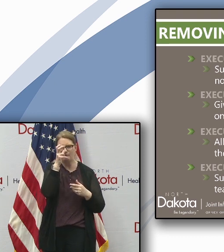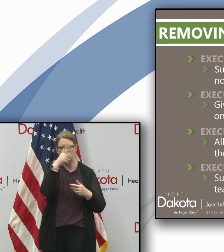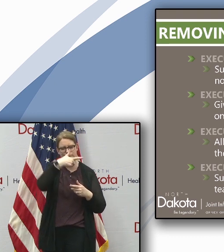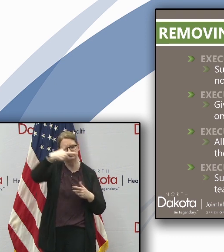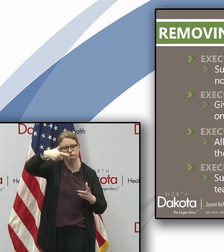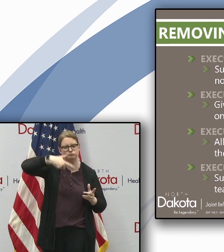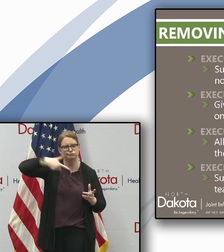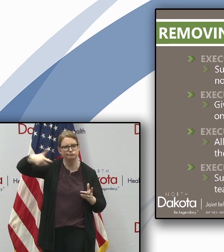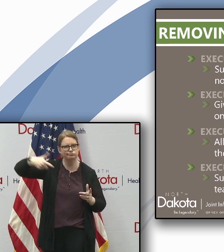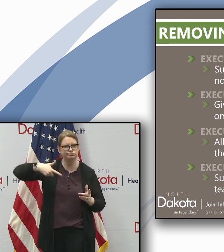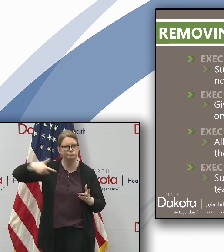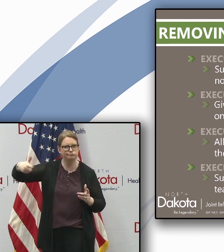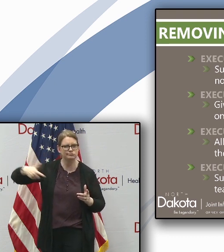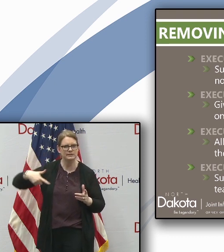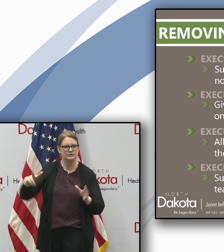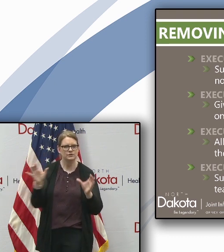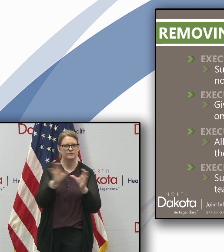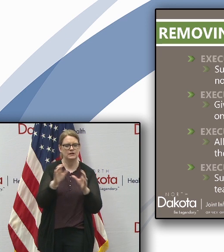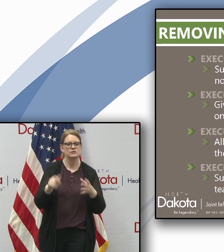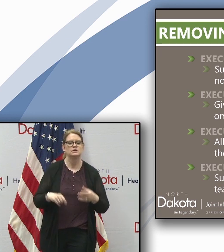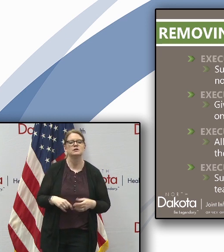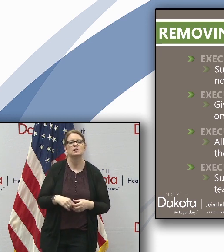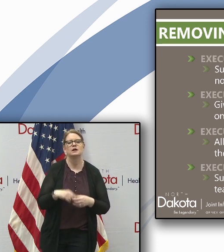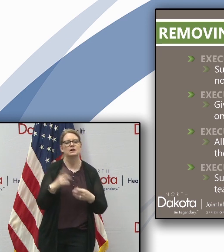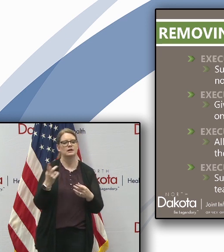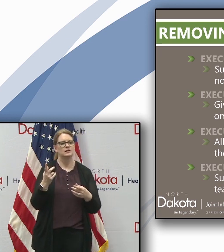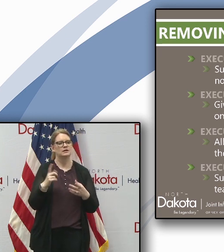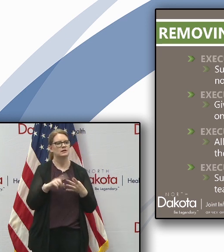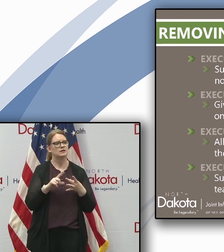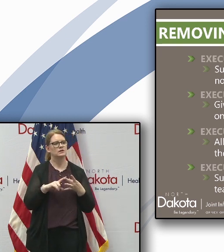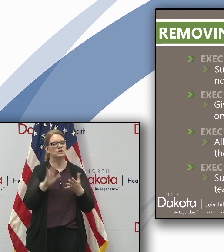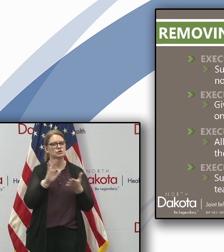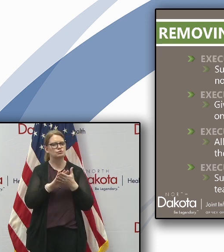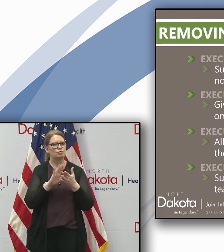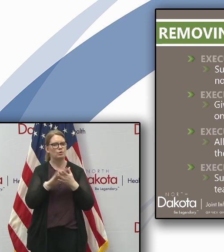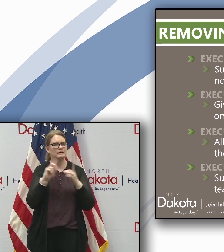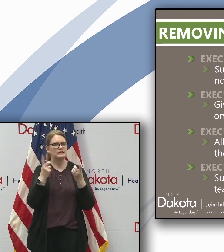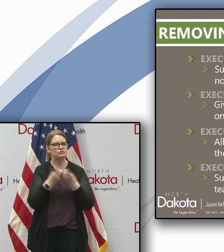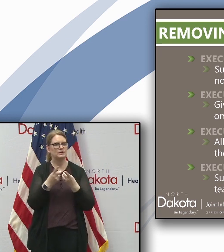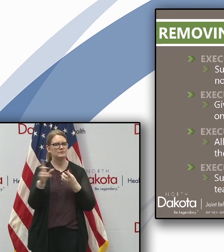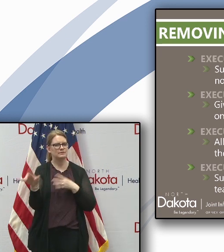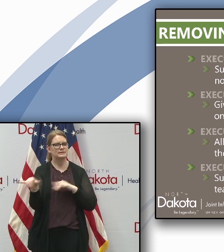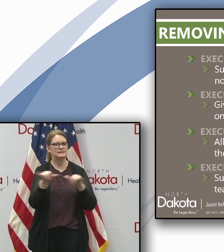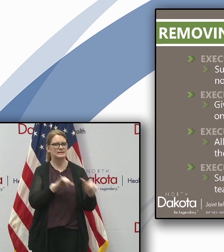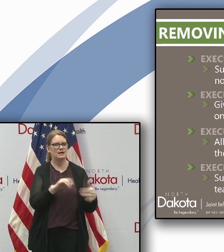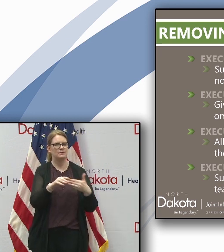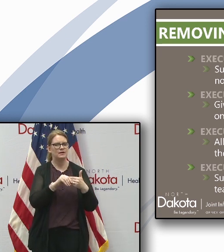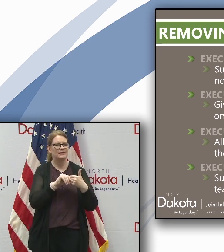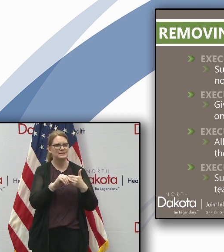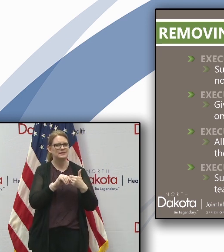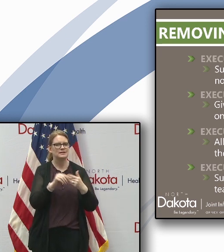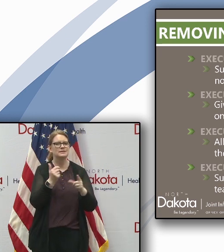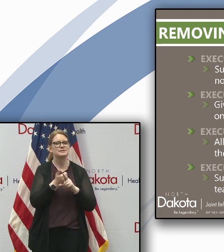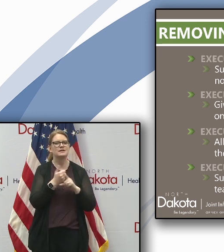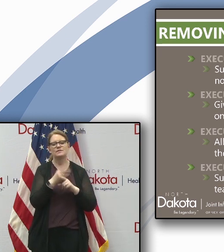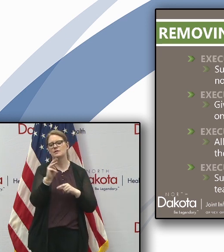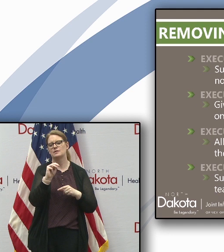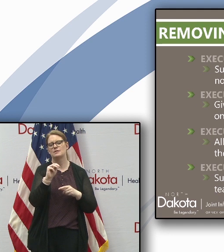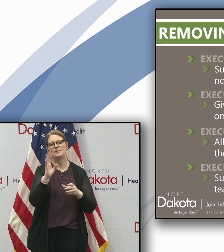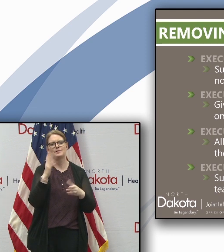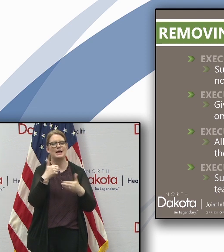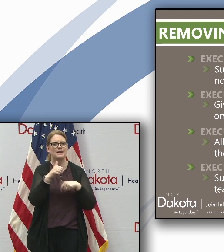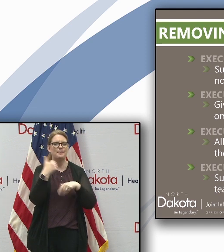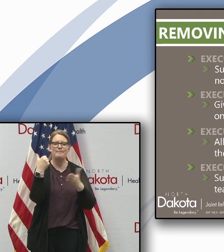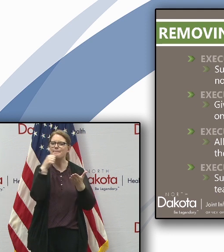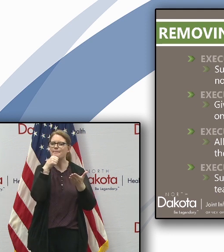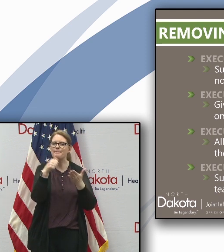emergency. Another one has to do with giving school districts the same flexibility to hold mail-in ballot